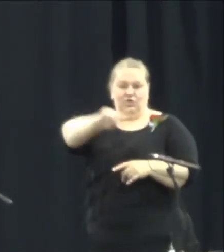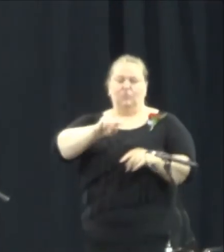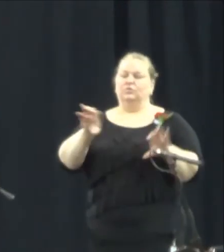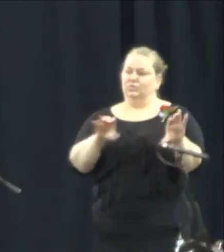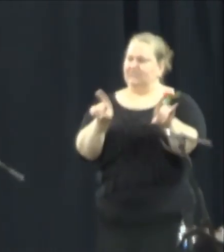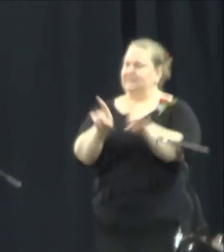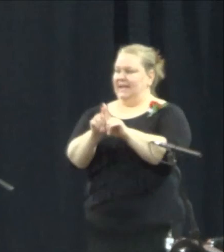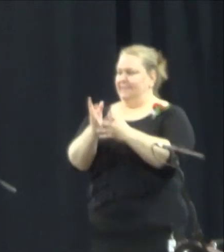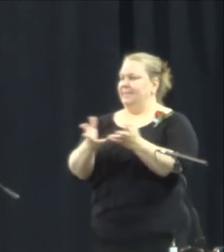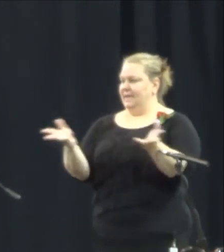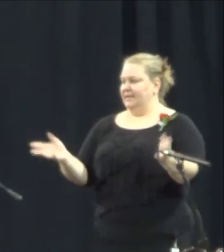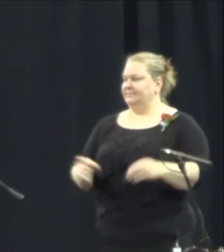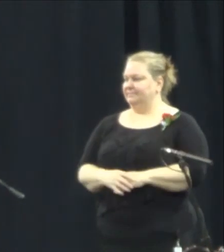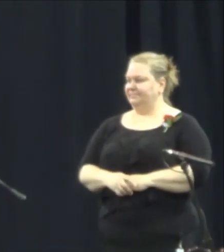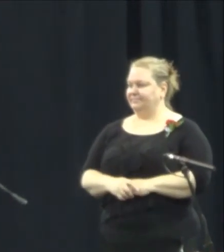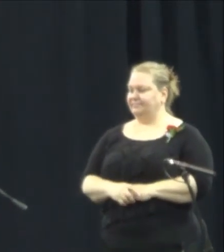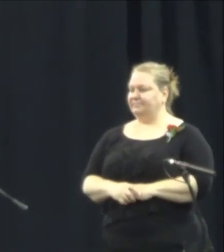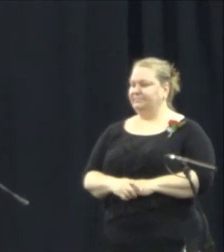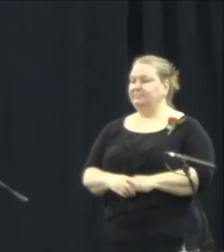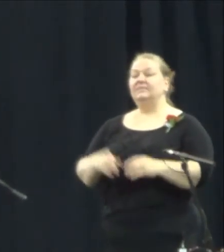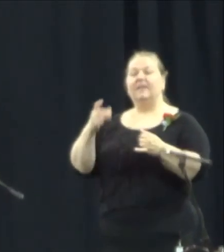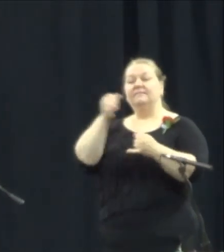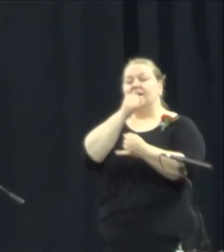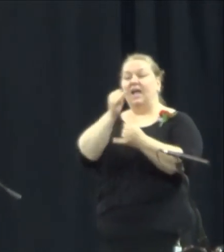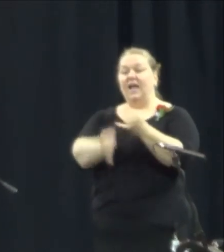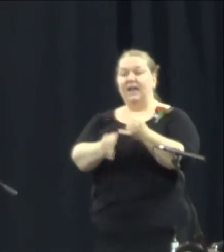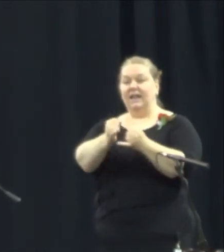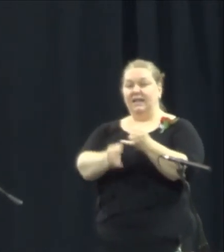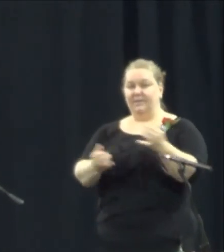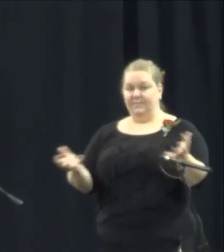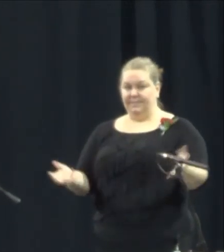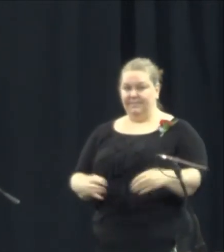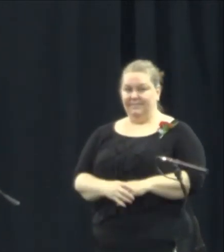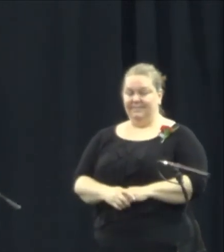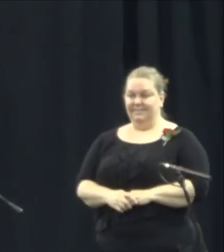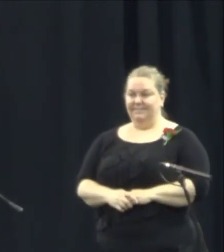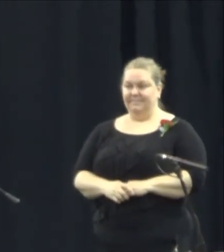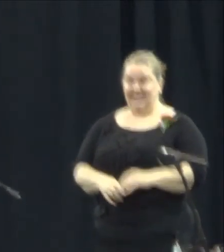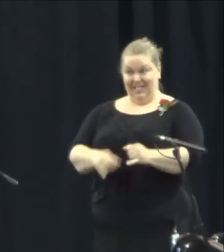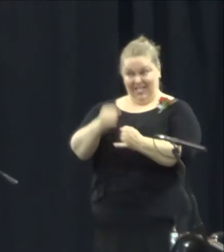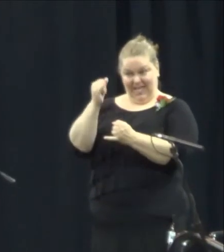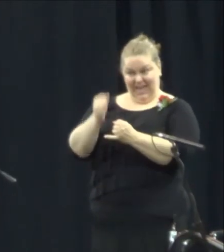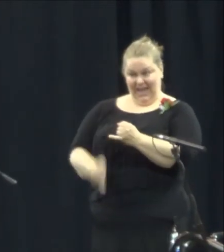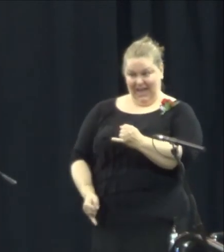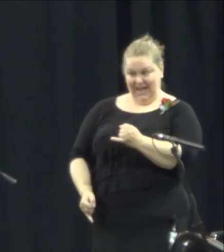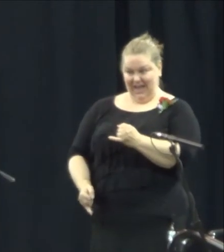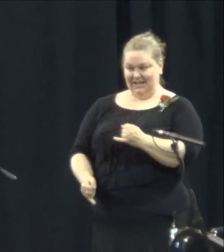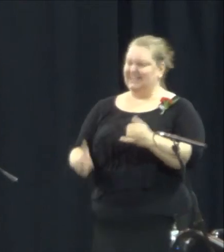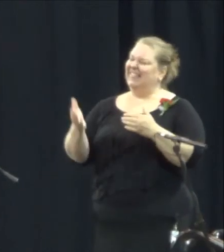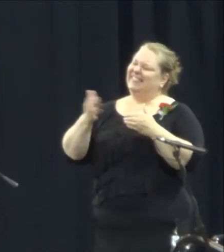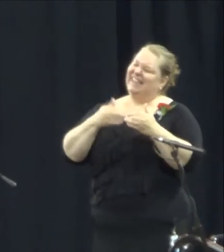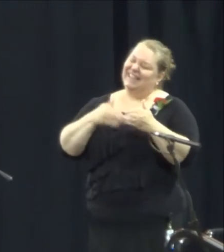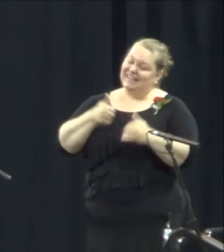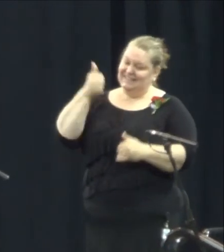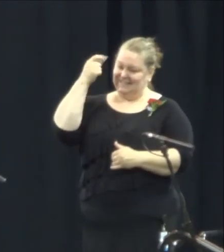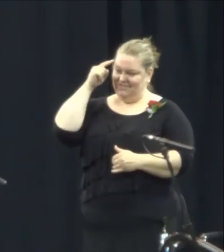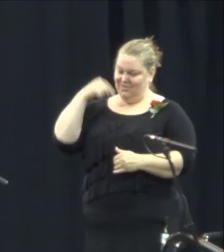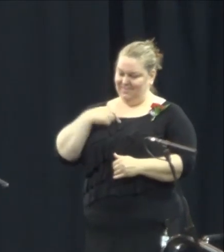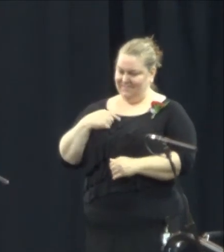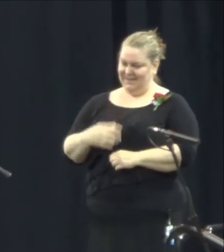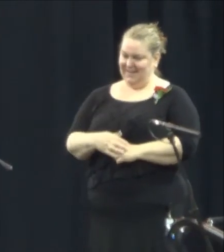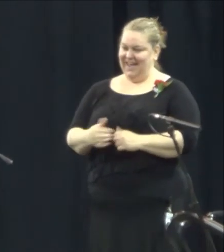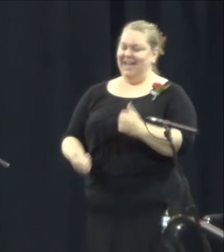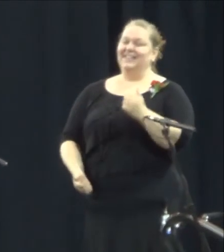category. Now, finally, the last thing is almost the easiest for me, and it's the